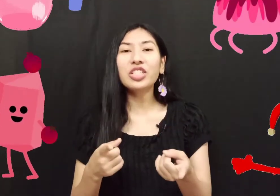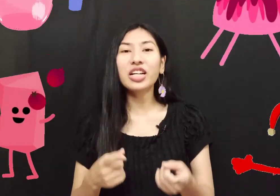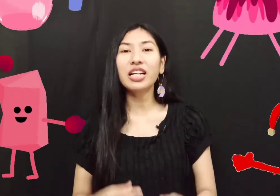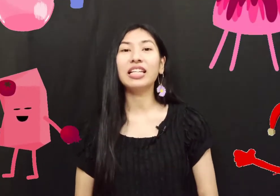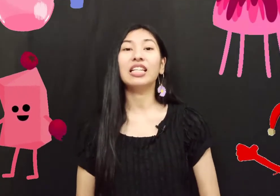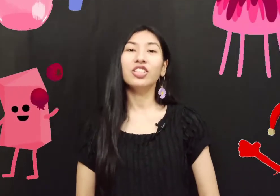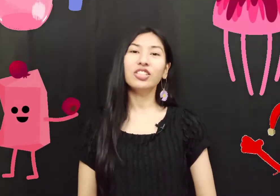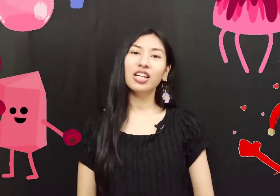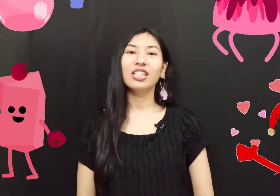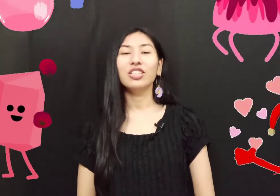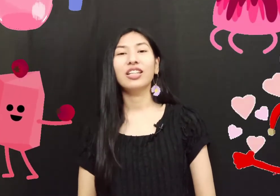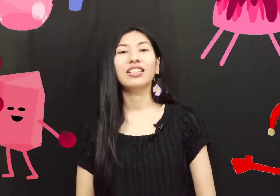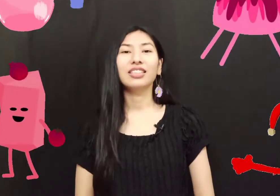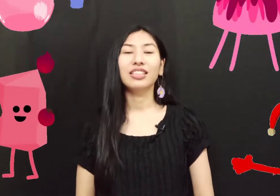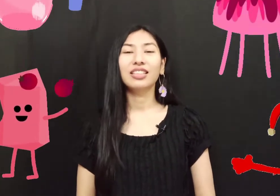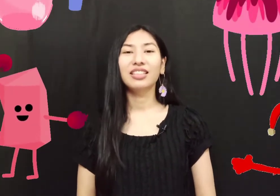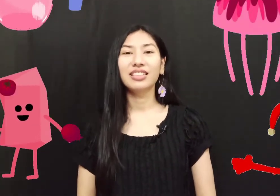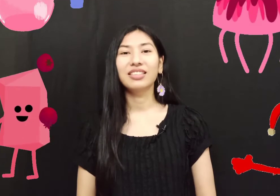Your turn.